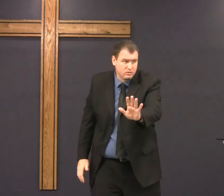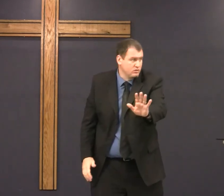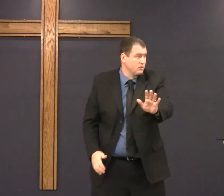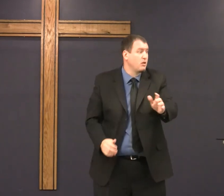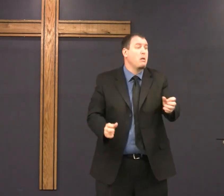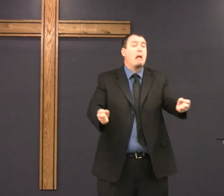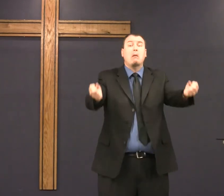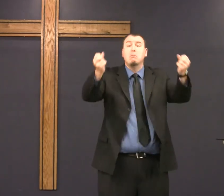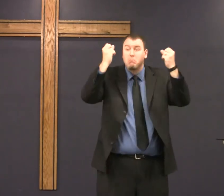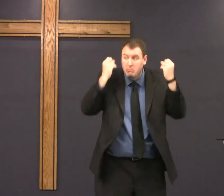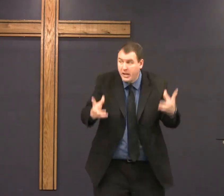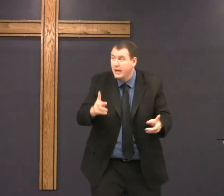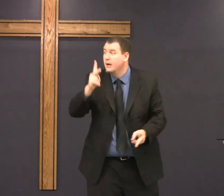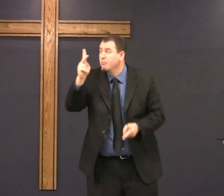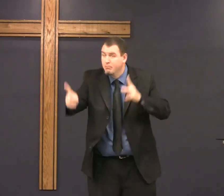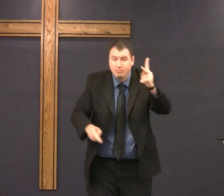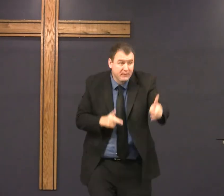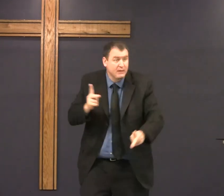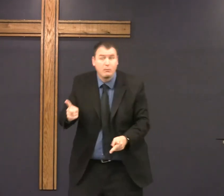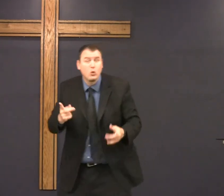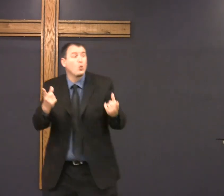that's common sense, but many people,